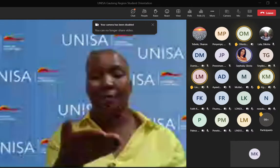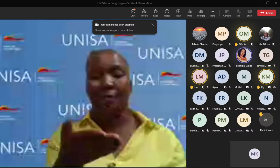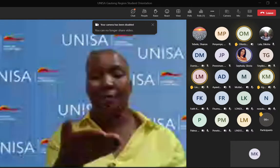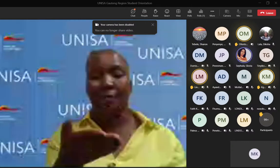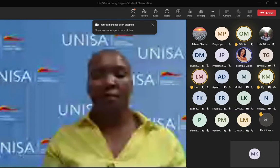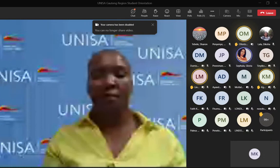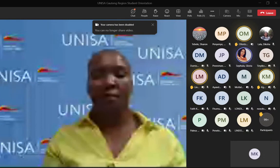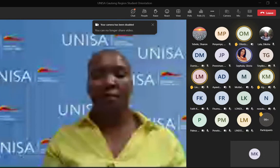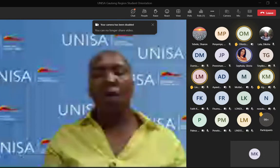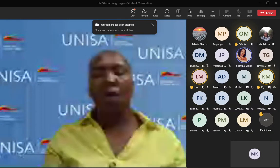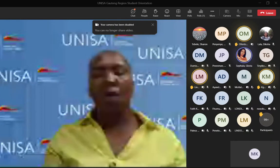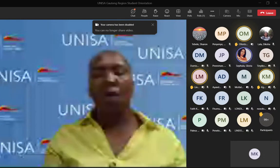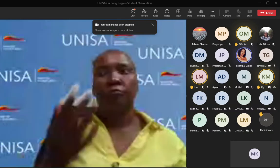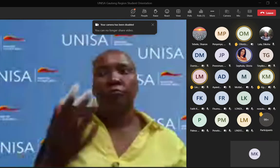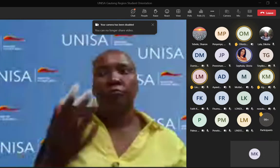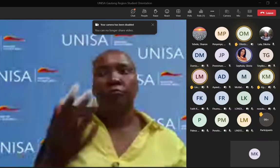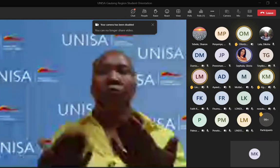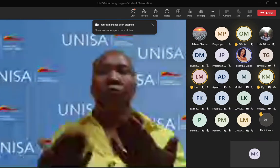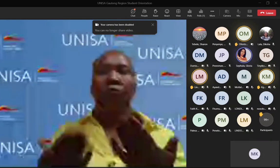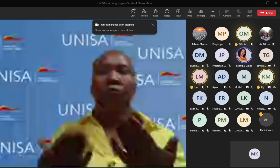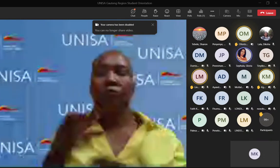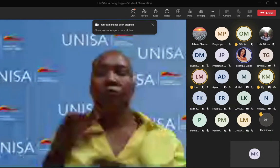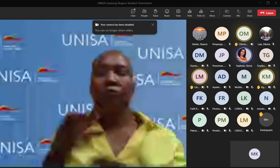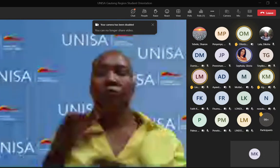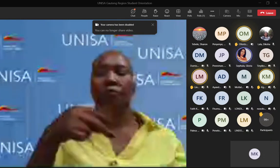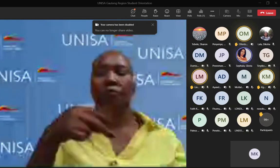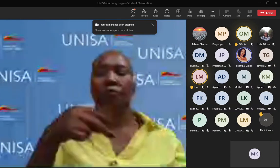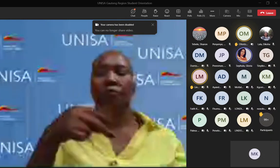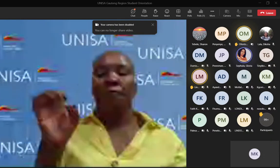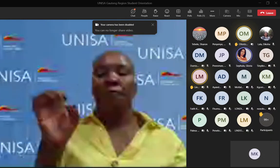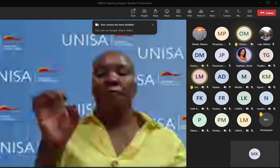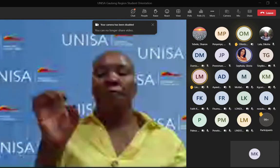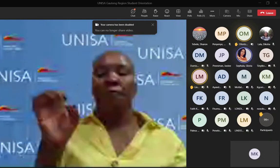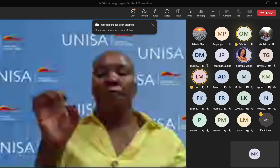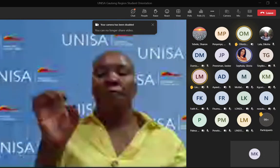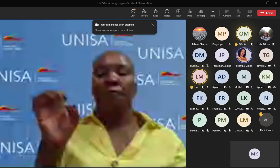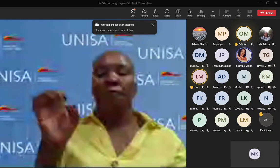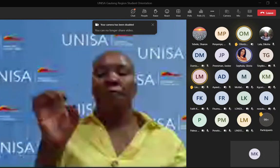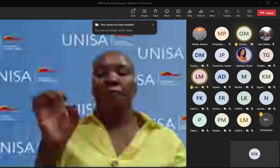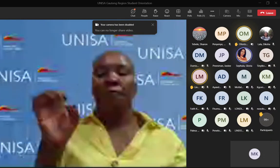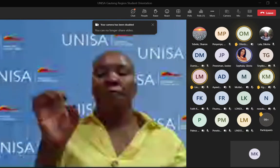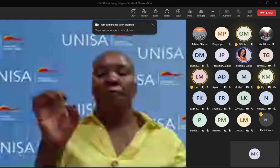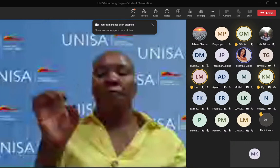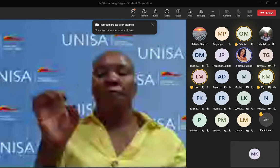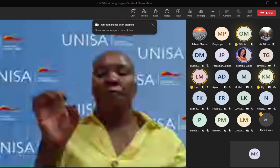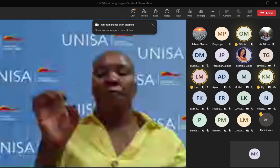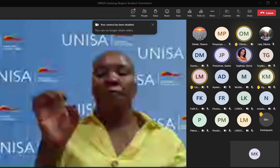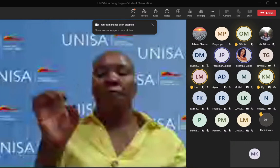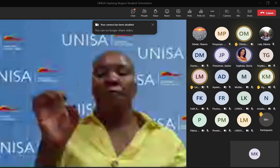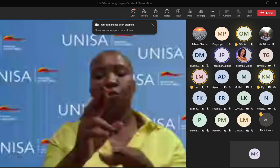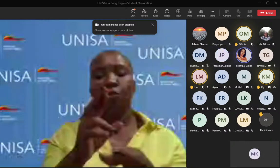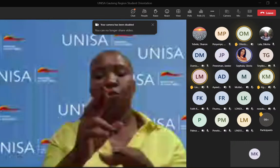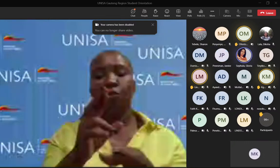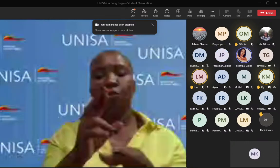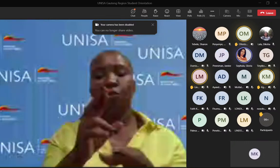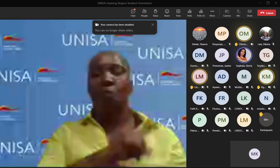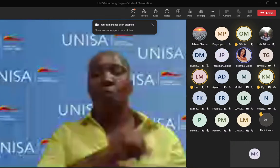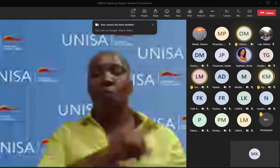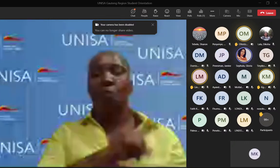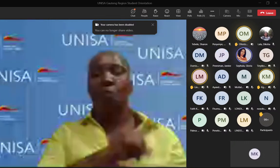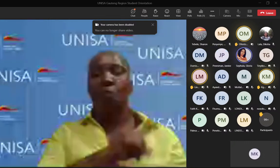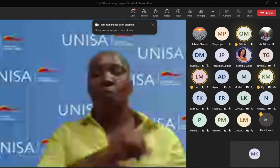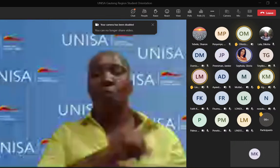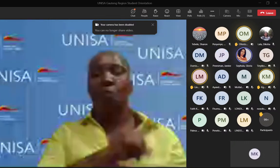thinking that maybe Miss Pressman if she's here she can respond to that because she was representing um